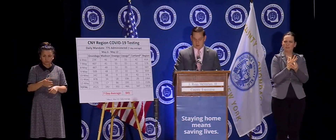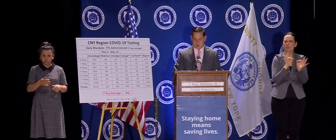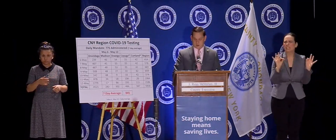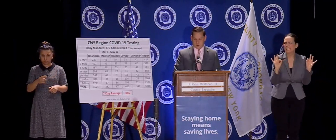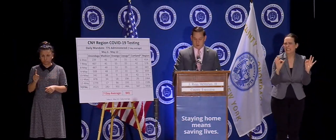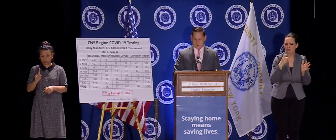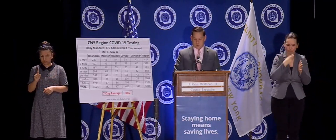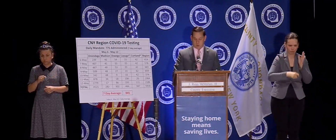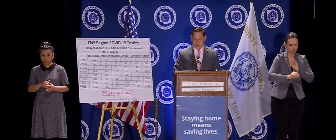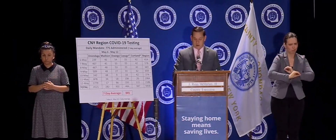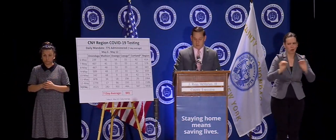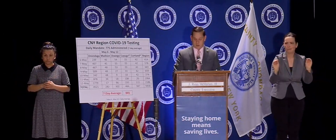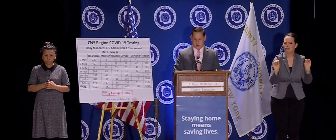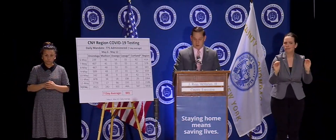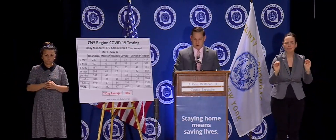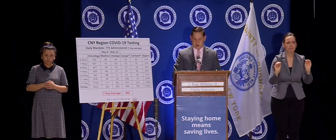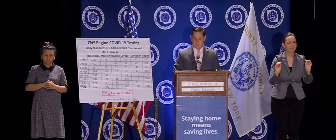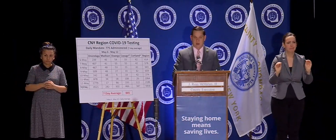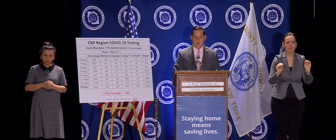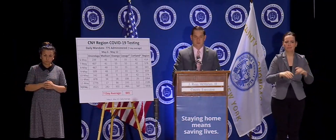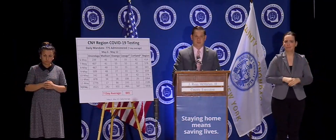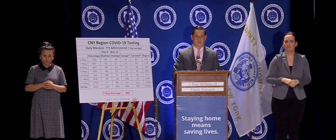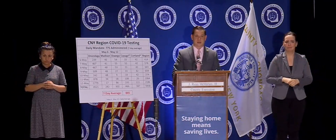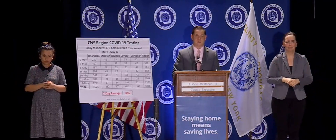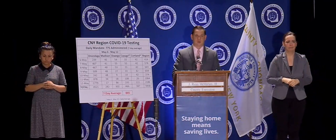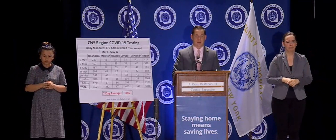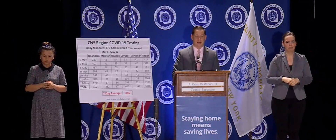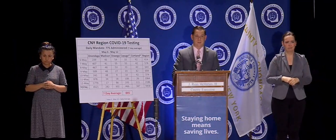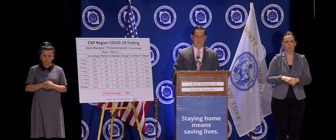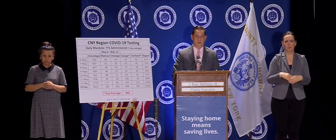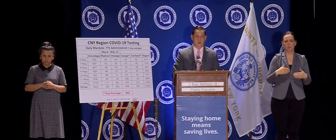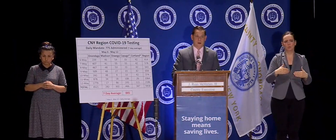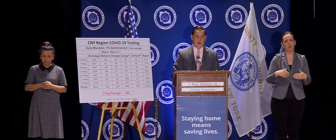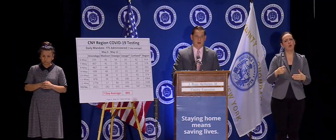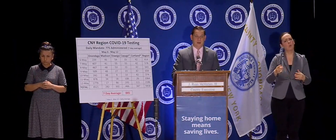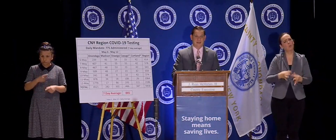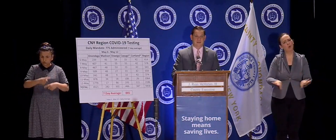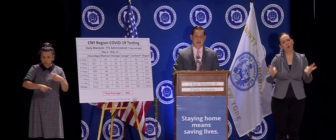pandemic. This program, at minimum, is extended through May